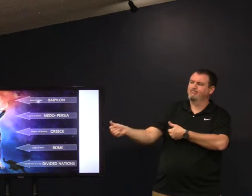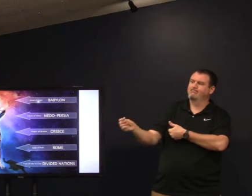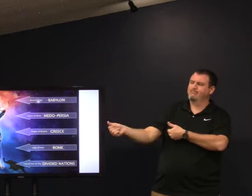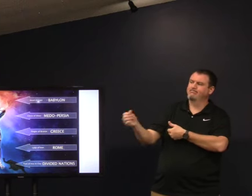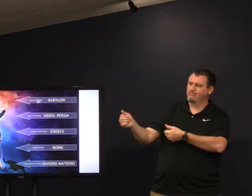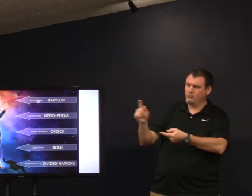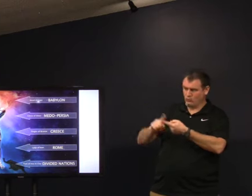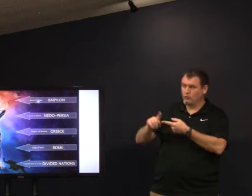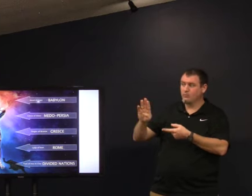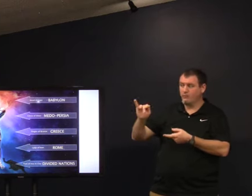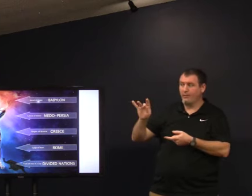becomes